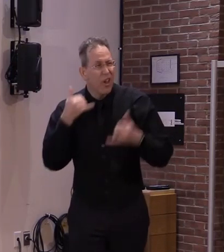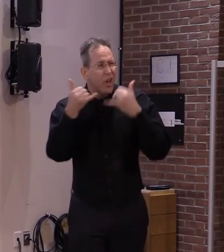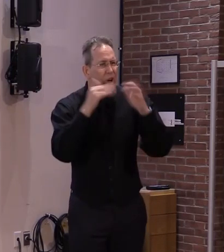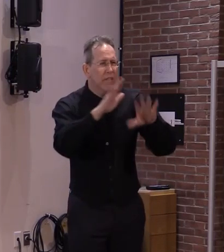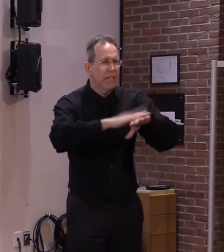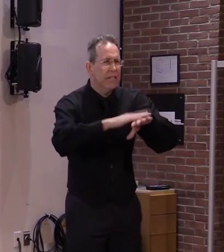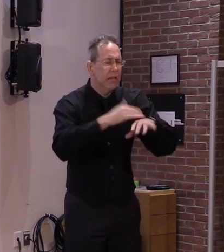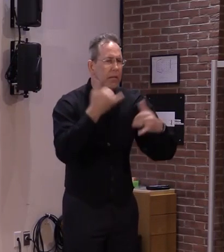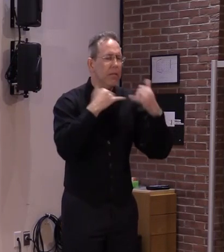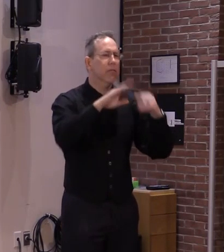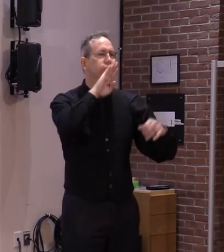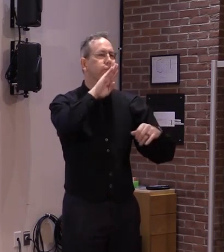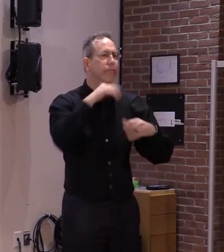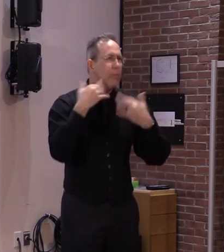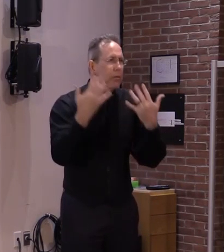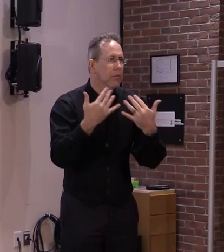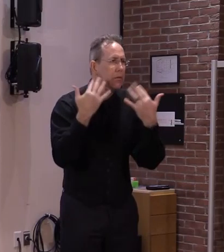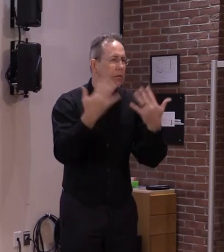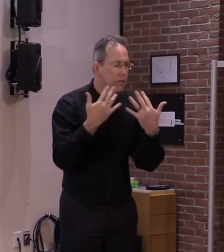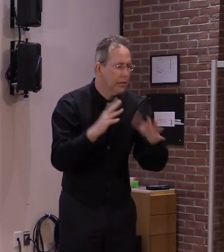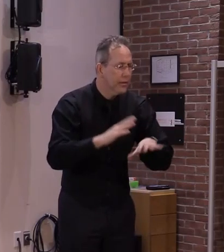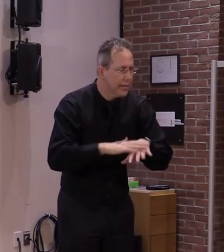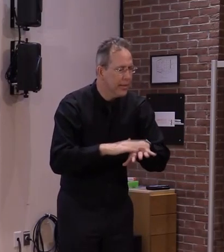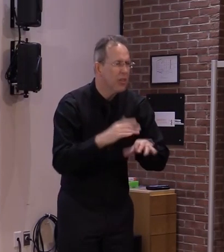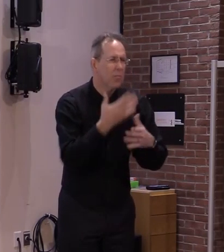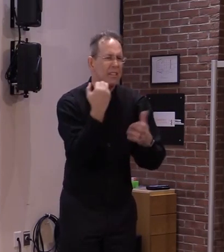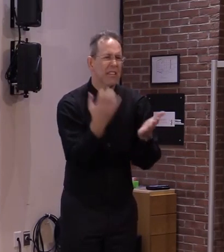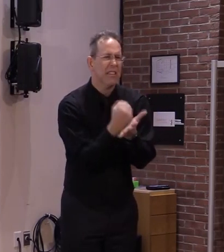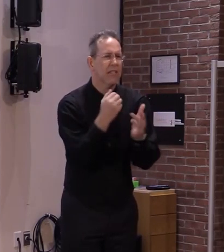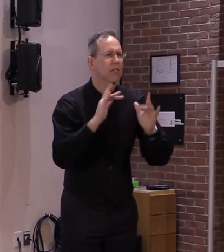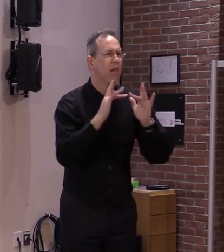can't, please call our vaccine call center at